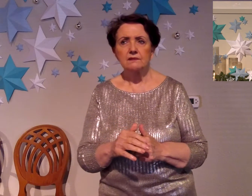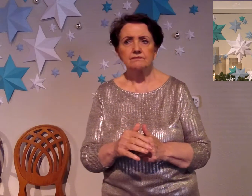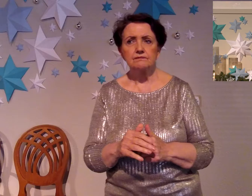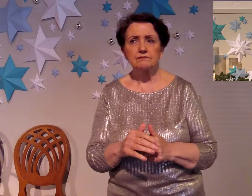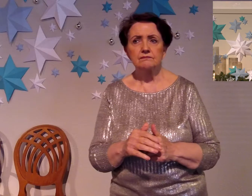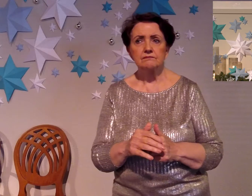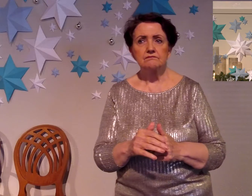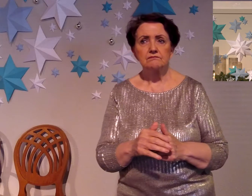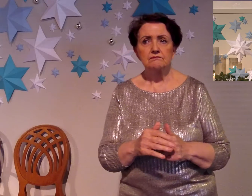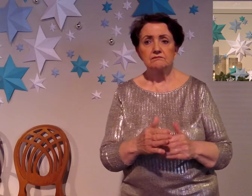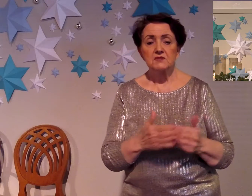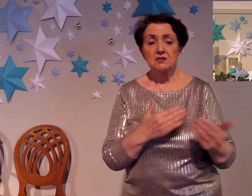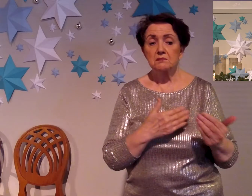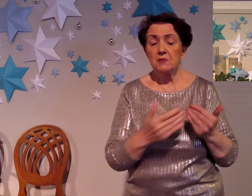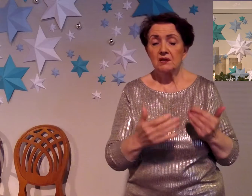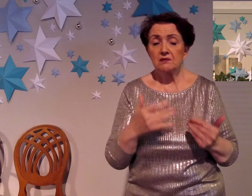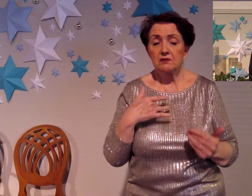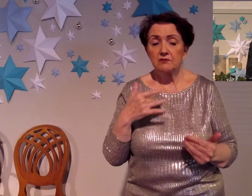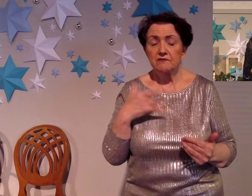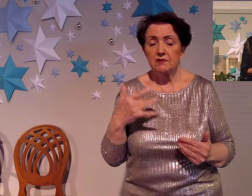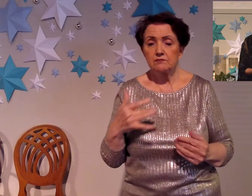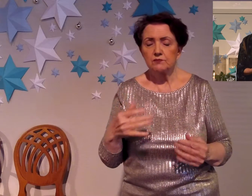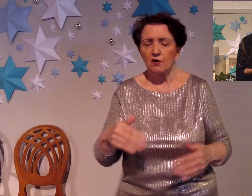even while feeling inundated,